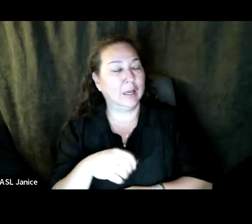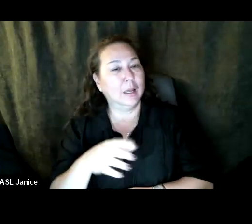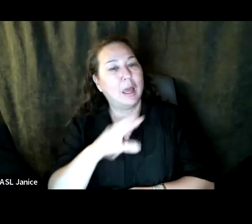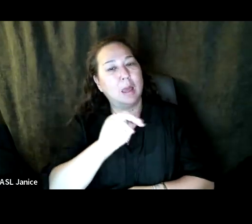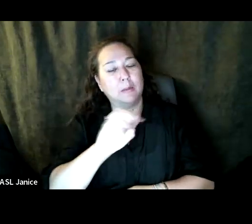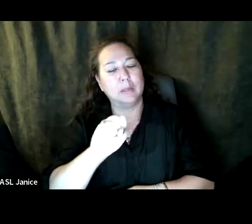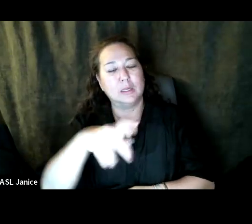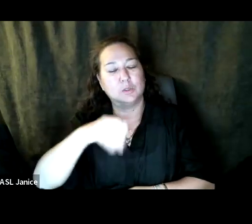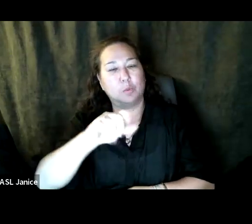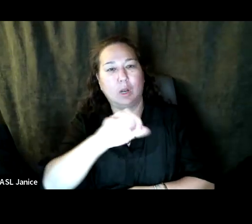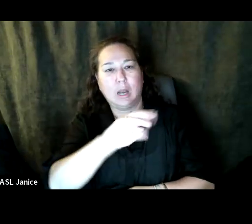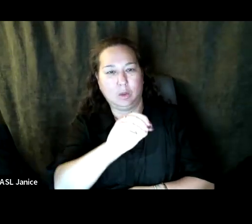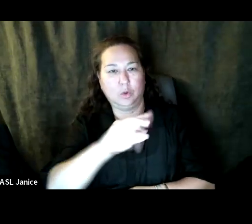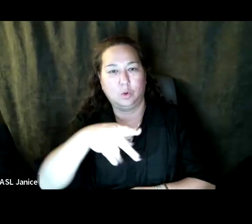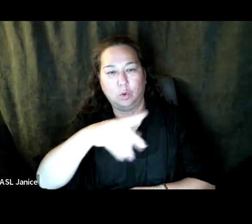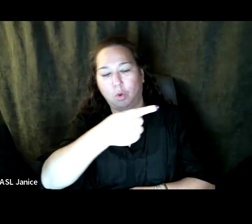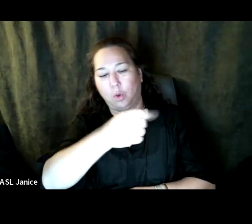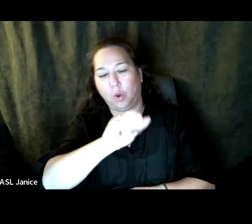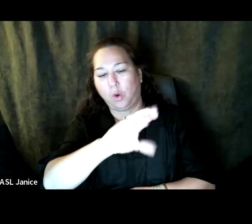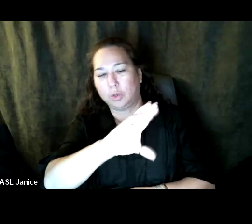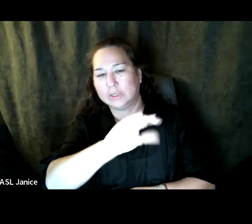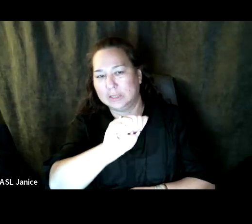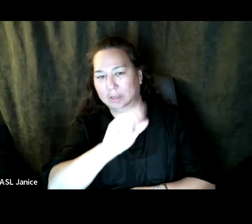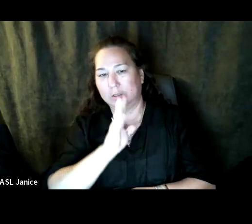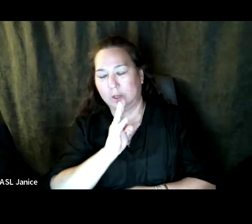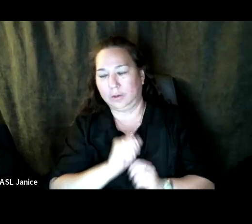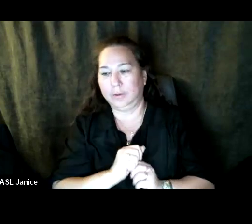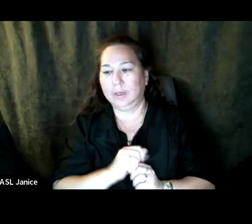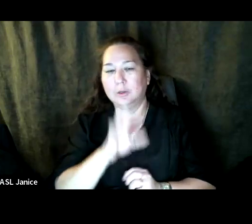Bienvenido, Omar. Es Omar, ¿verdad? Omar.